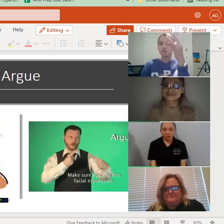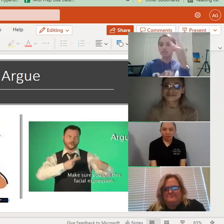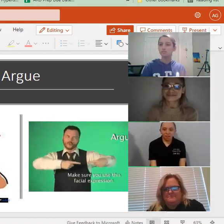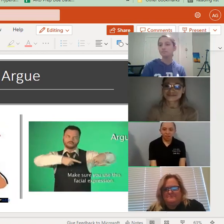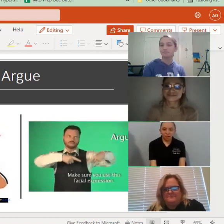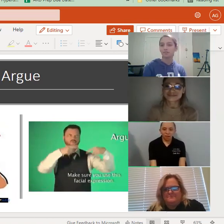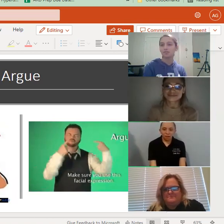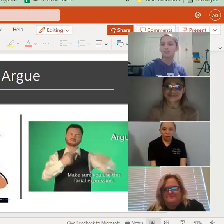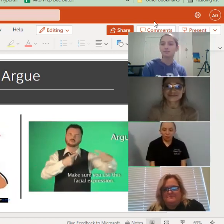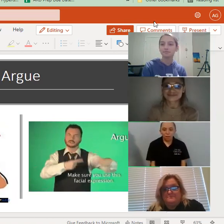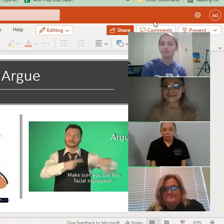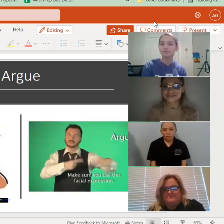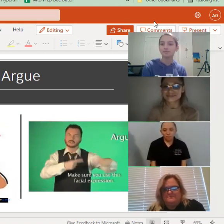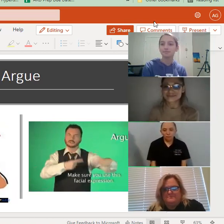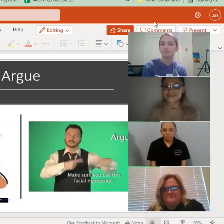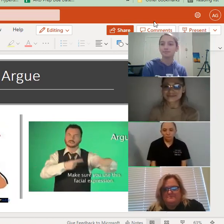Yes. Interesting.